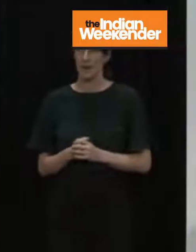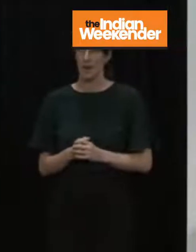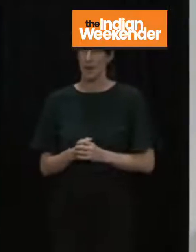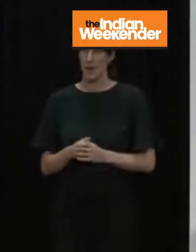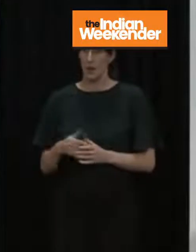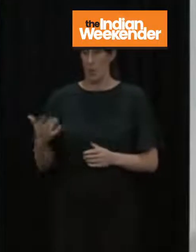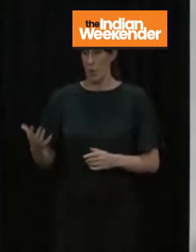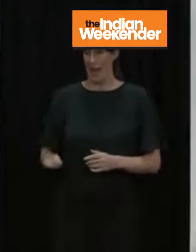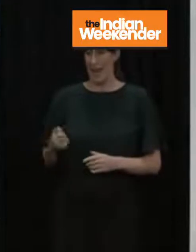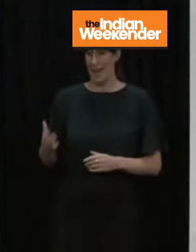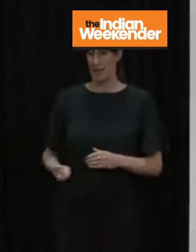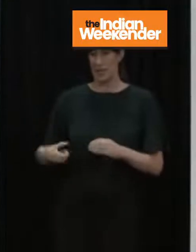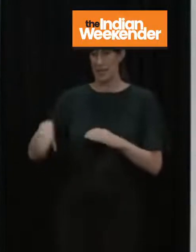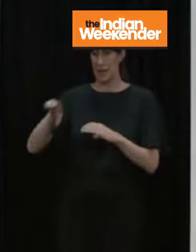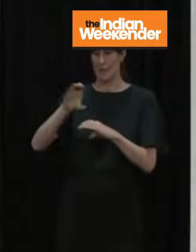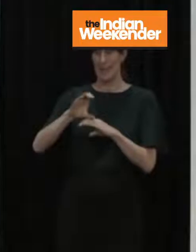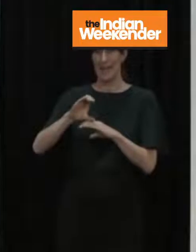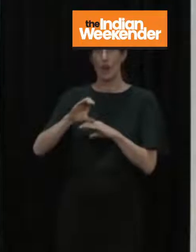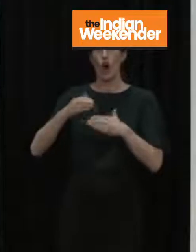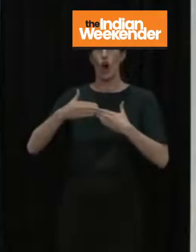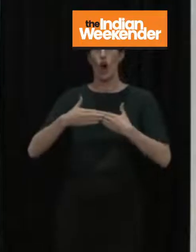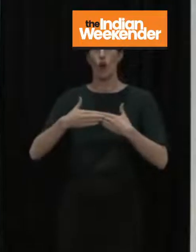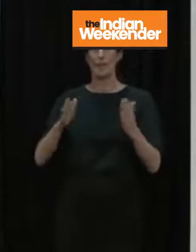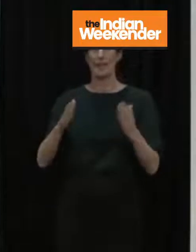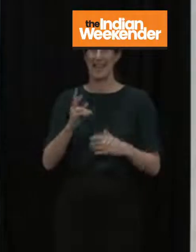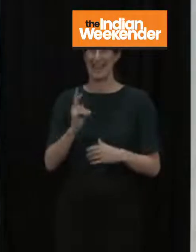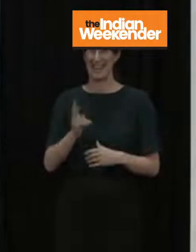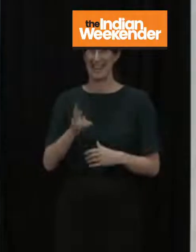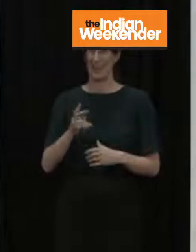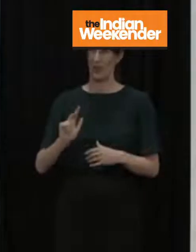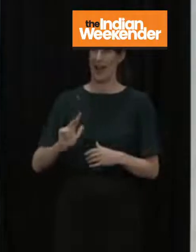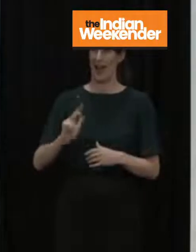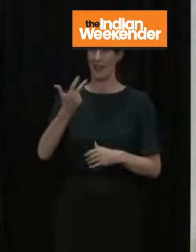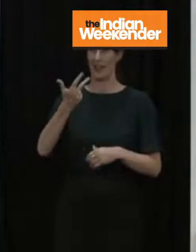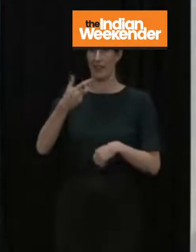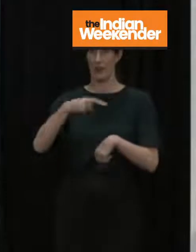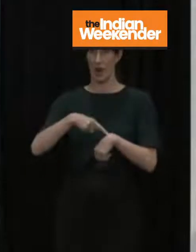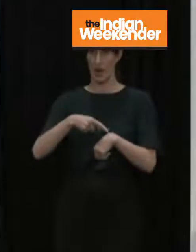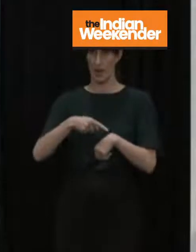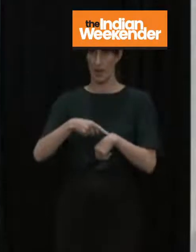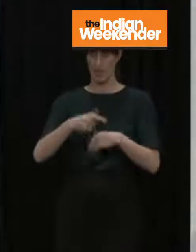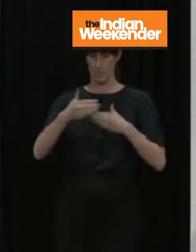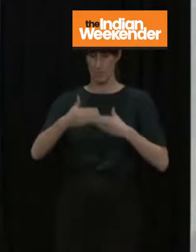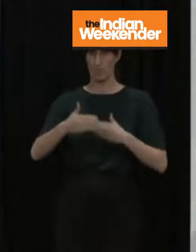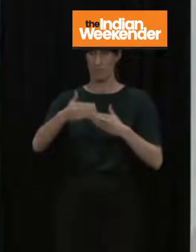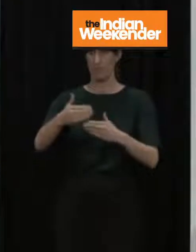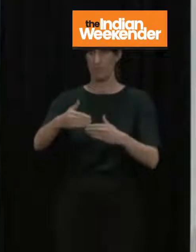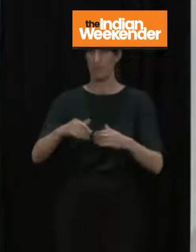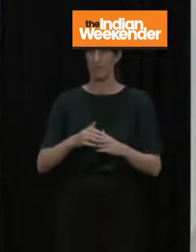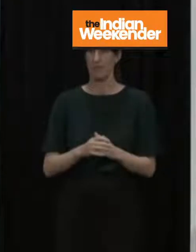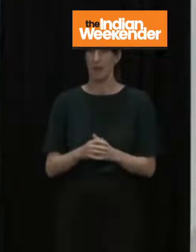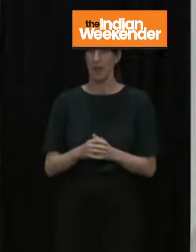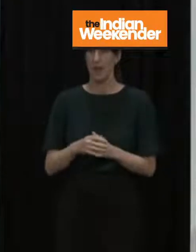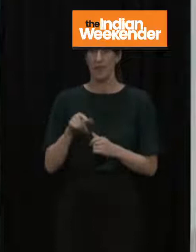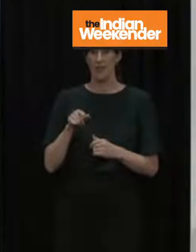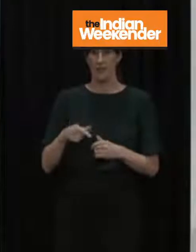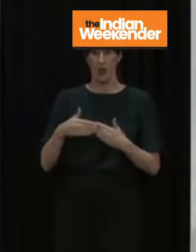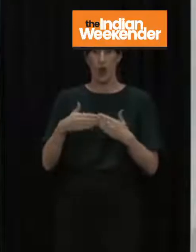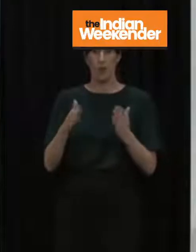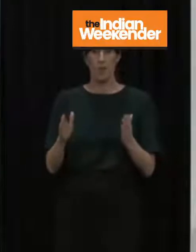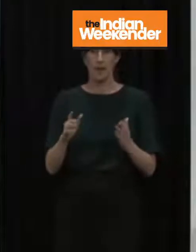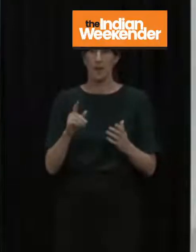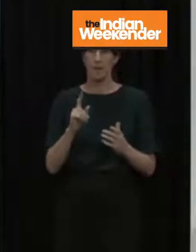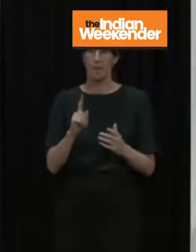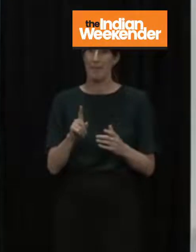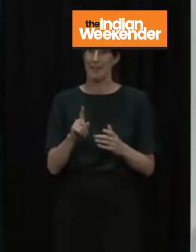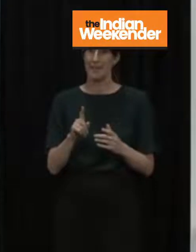of the wage subsidy opened for applications this morning, and the period covered by this round will include some of the time that the country will no longer be in the